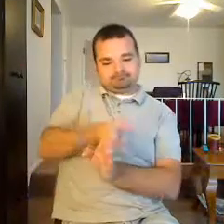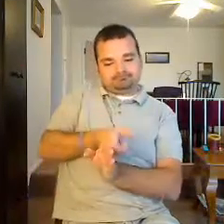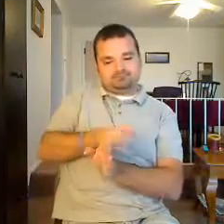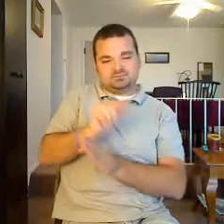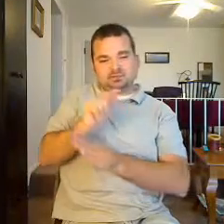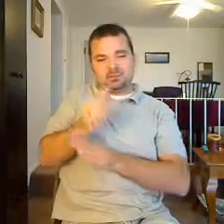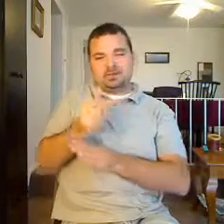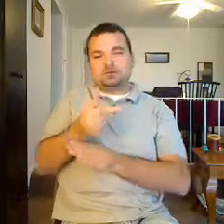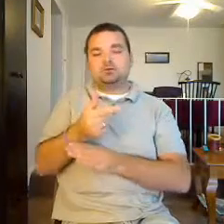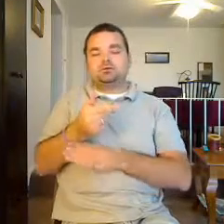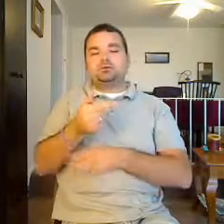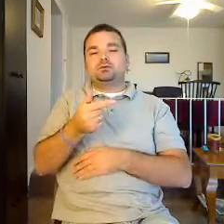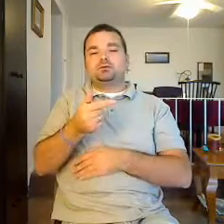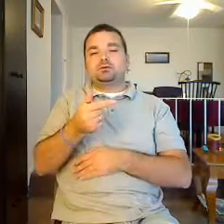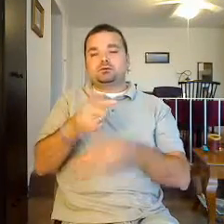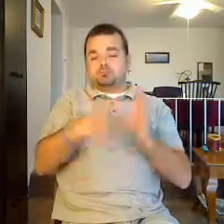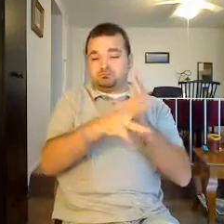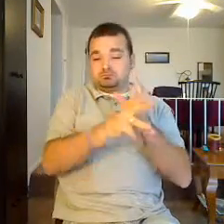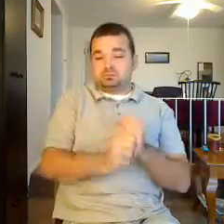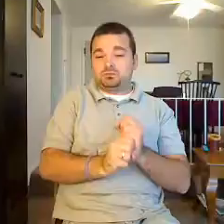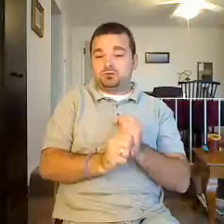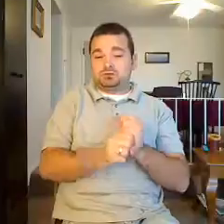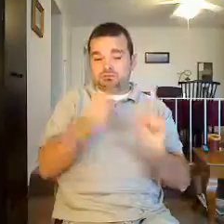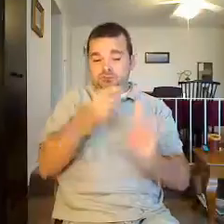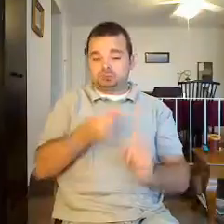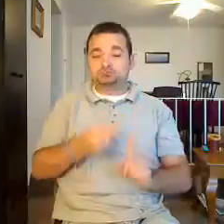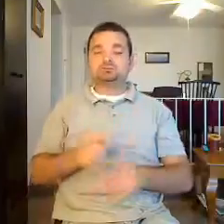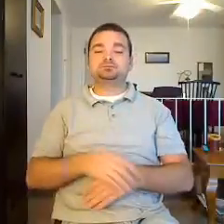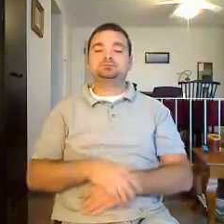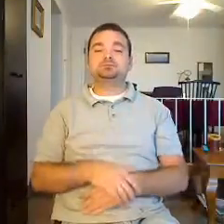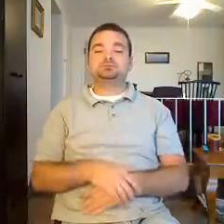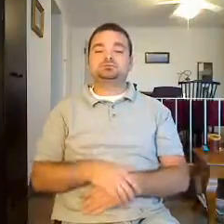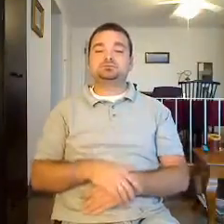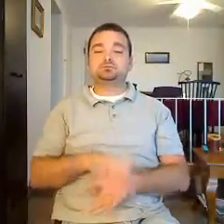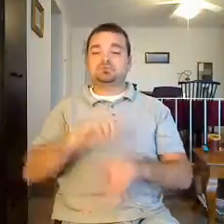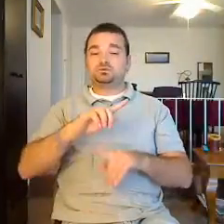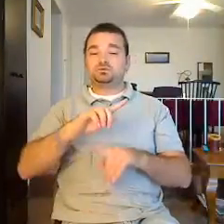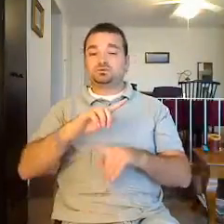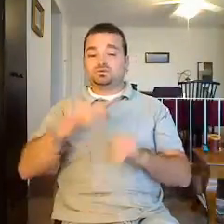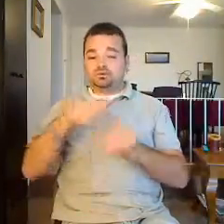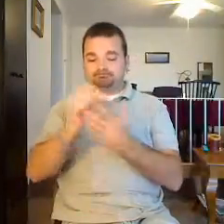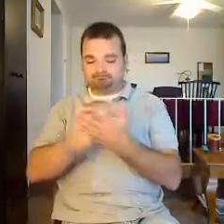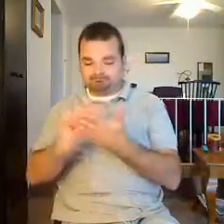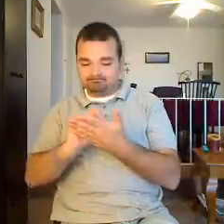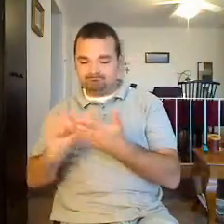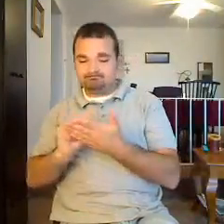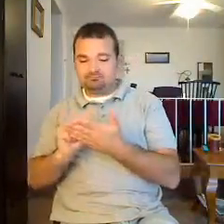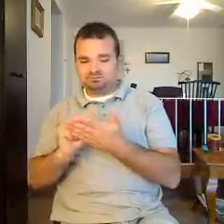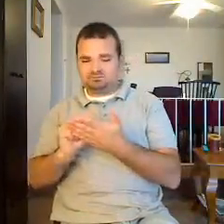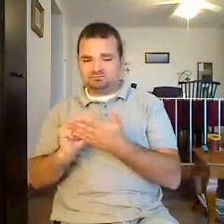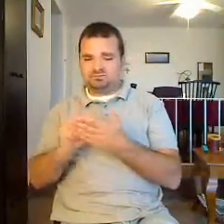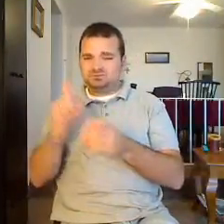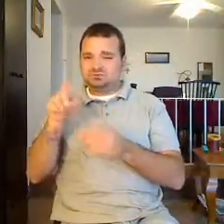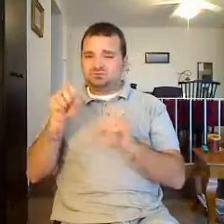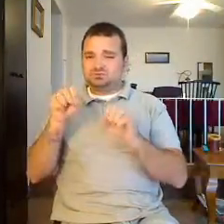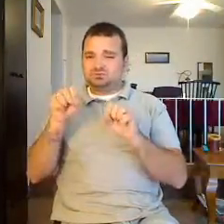lecture. When recording your notes, record your notes legibly as complete ideas in outline, sentence, or paragraph